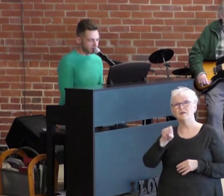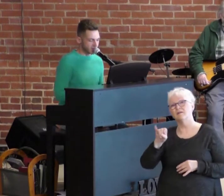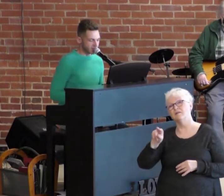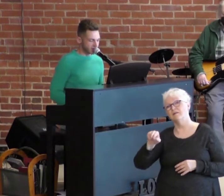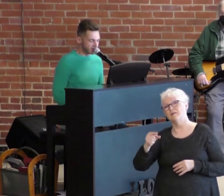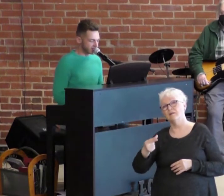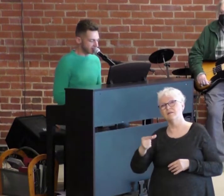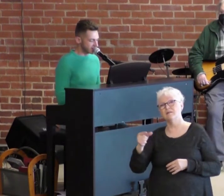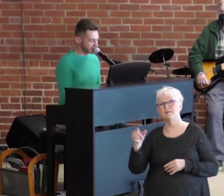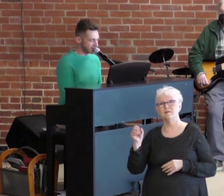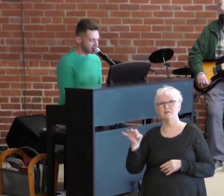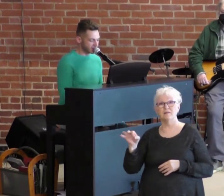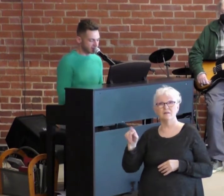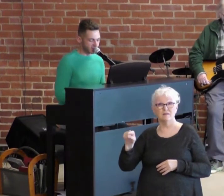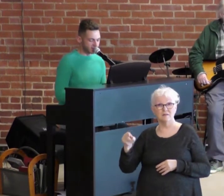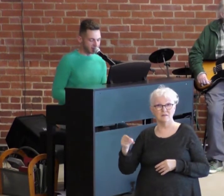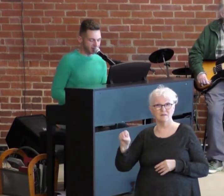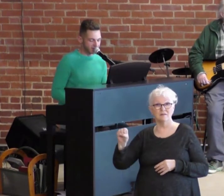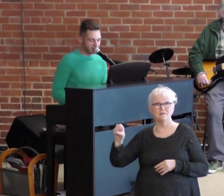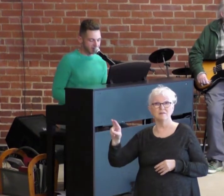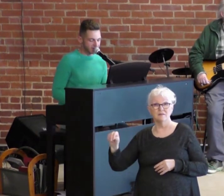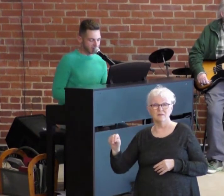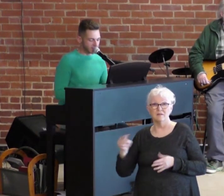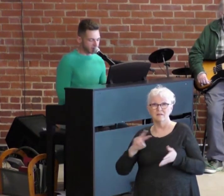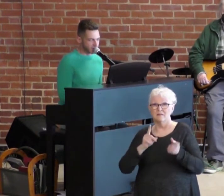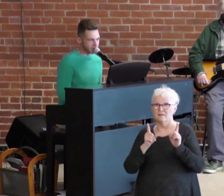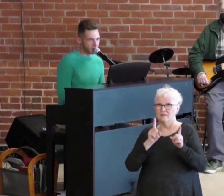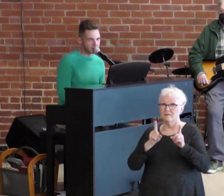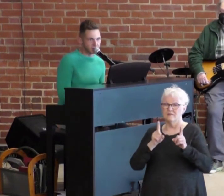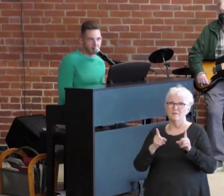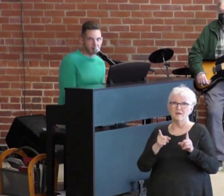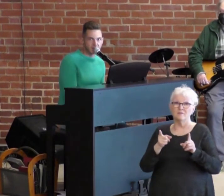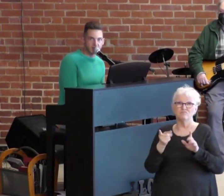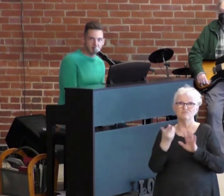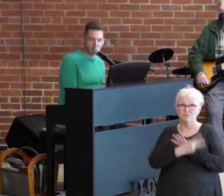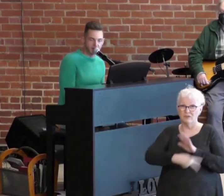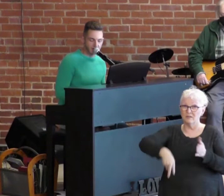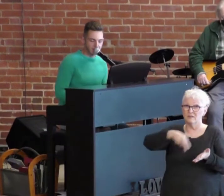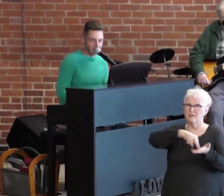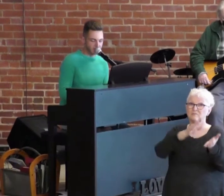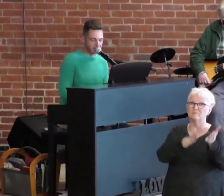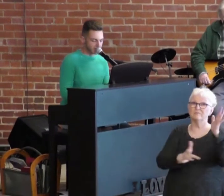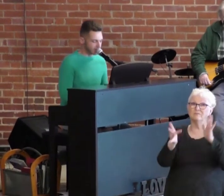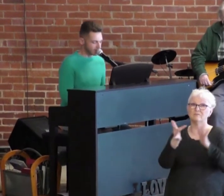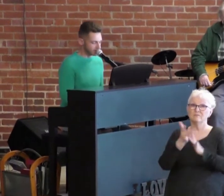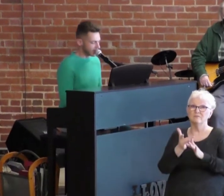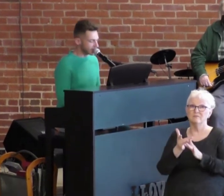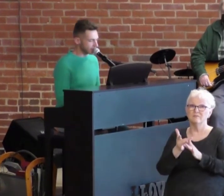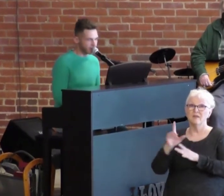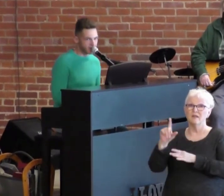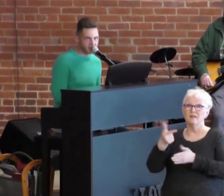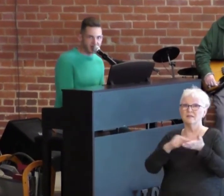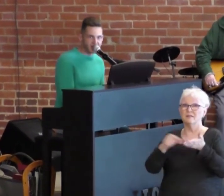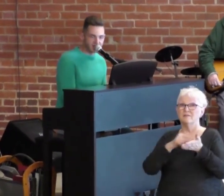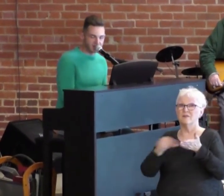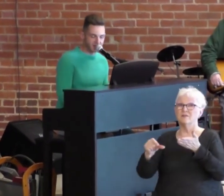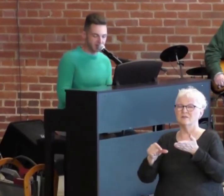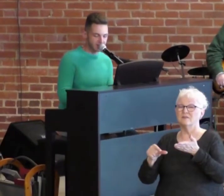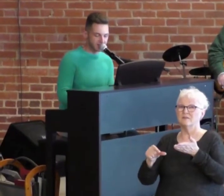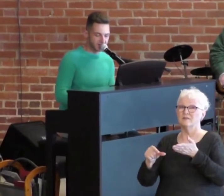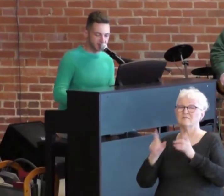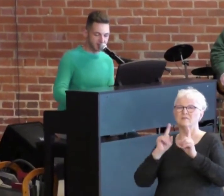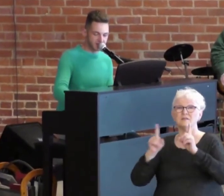about the resurrection of Jesus. And then it goes into the next verse. It talks about when Jesus comes back and we're